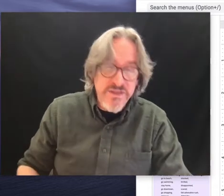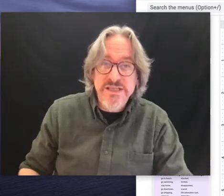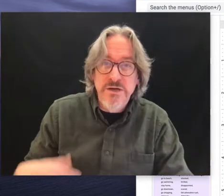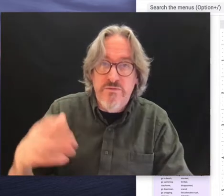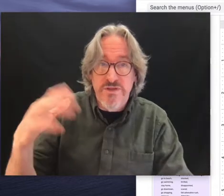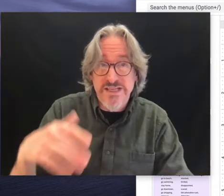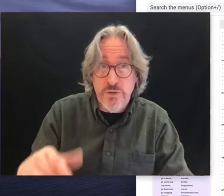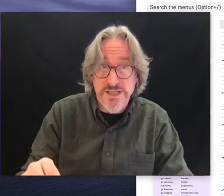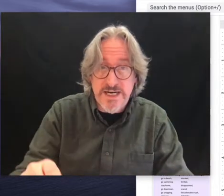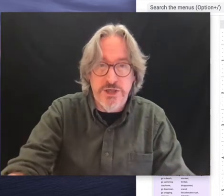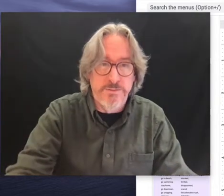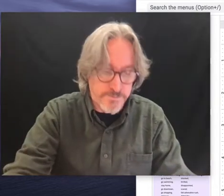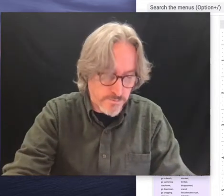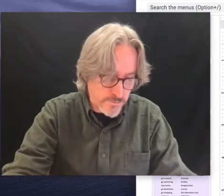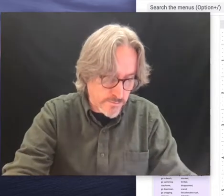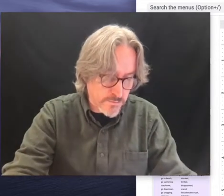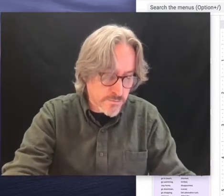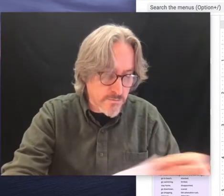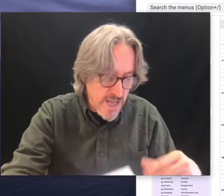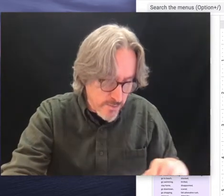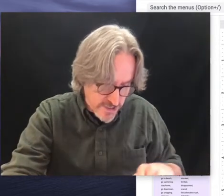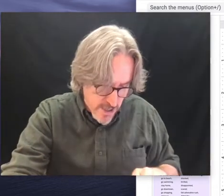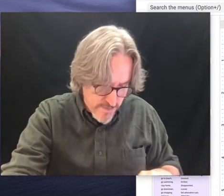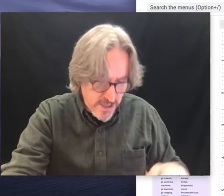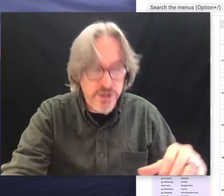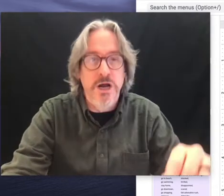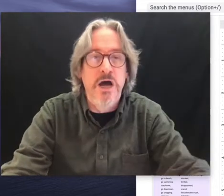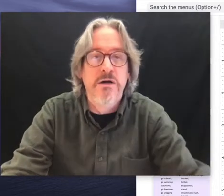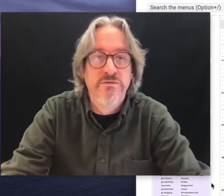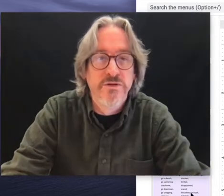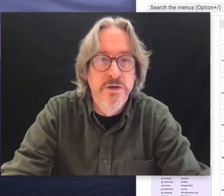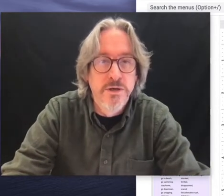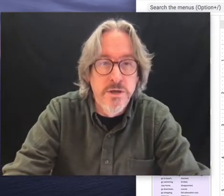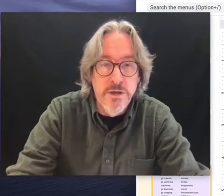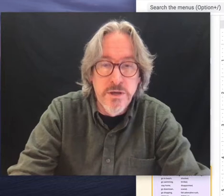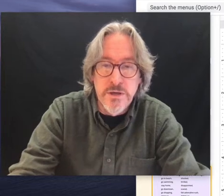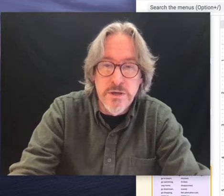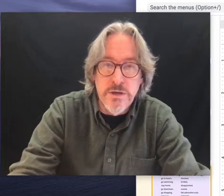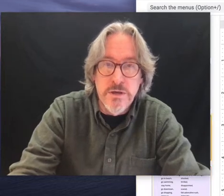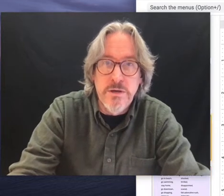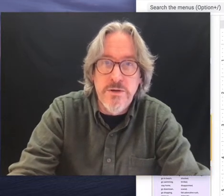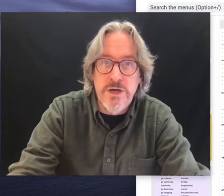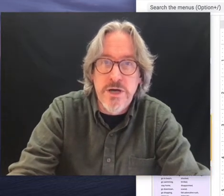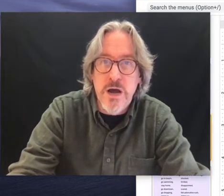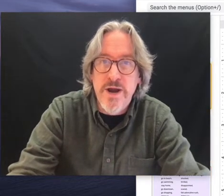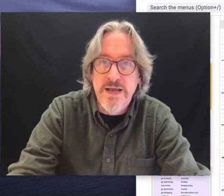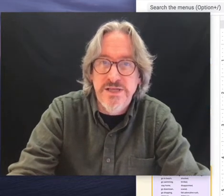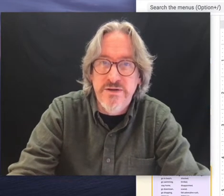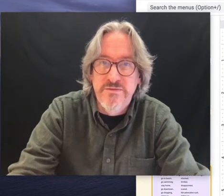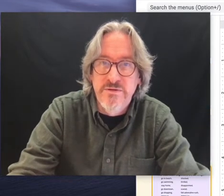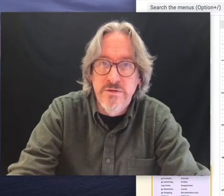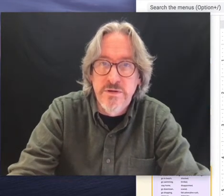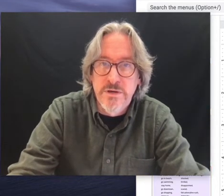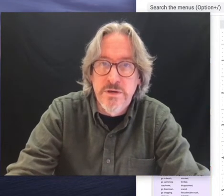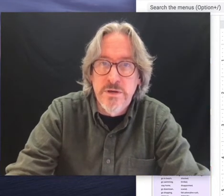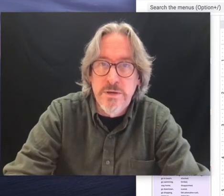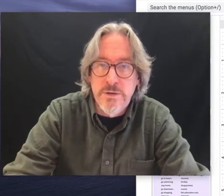for this whole section, it was a combination of the